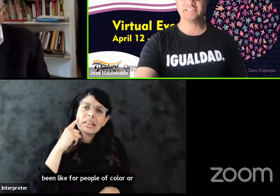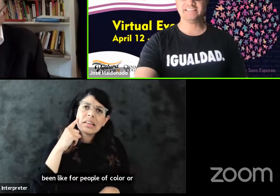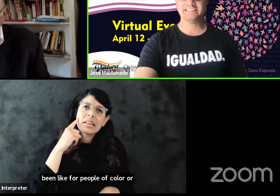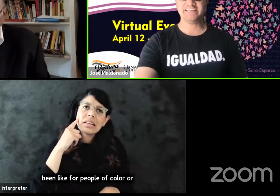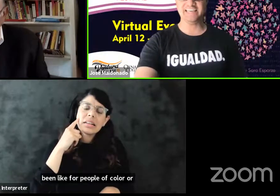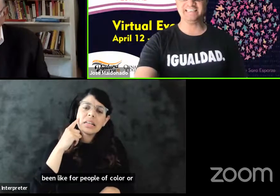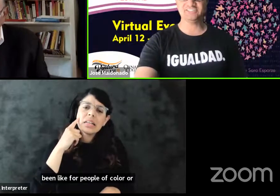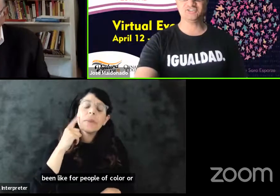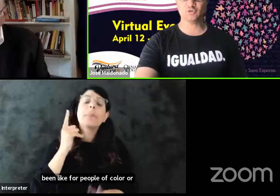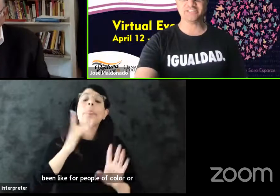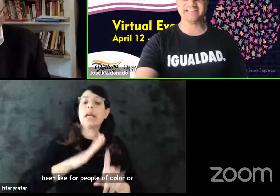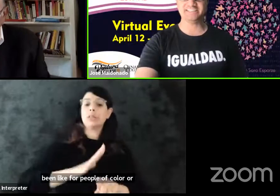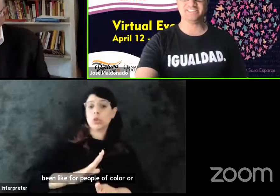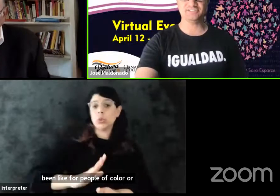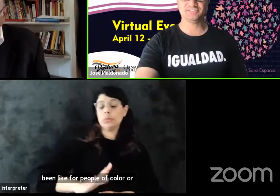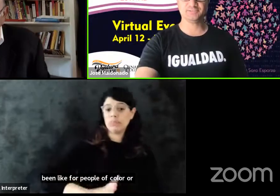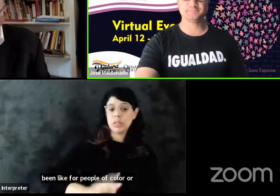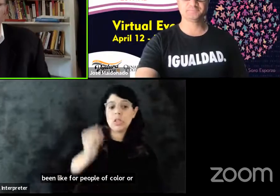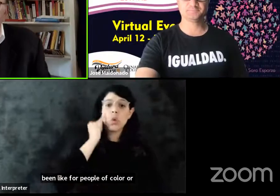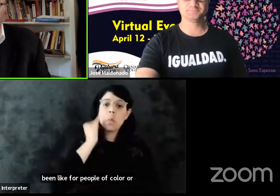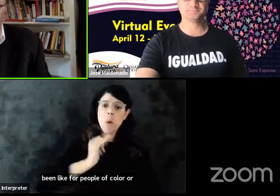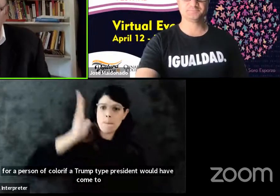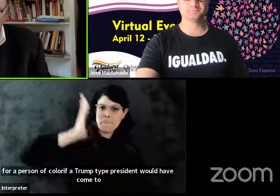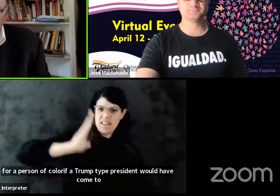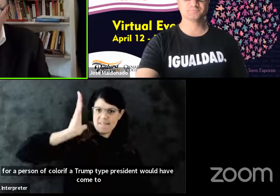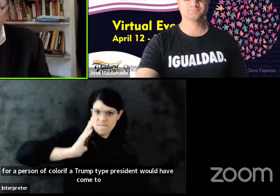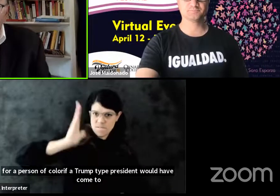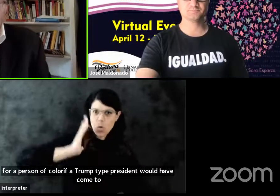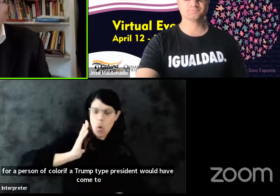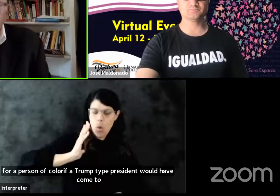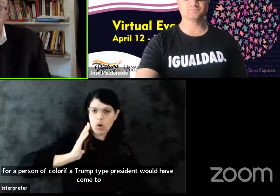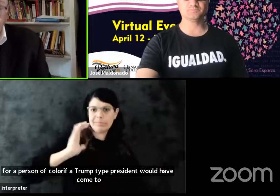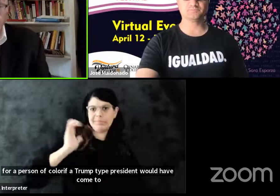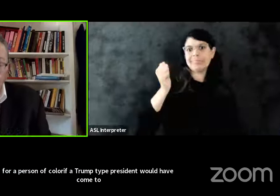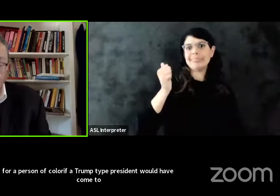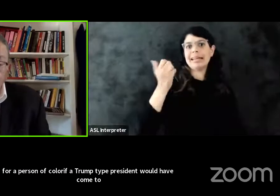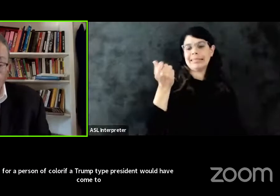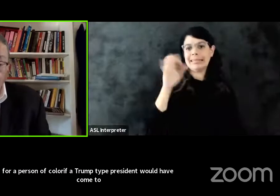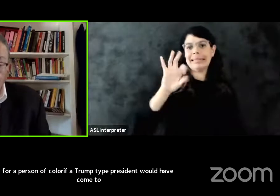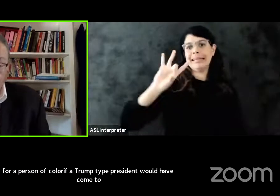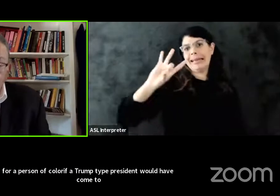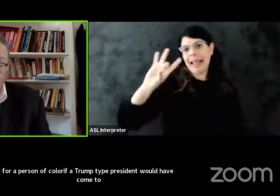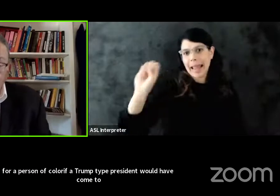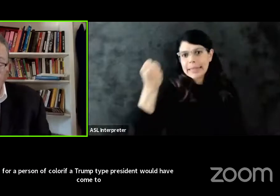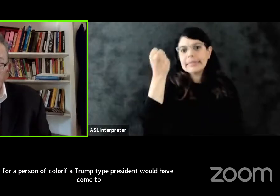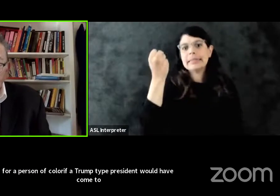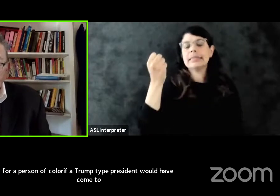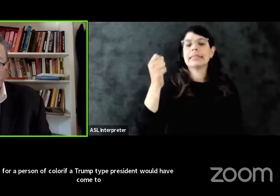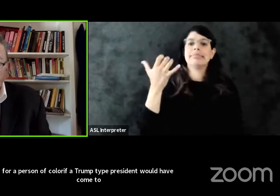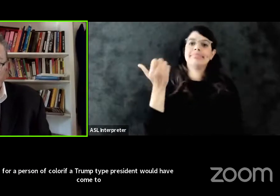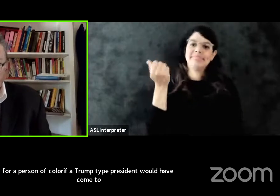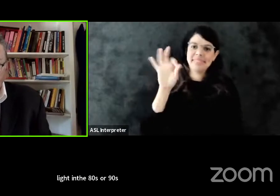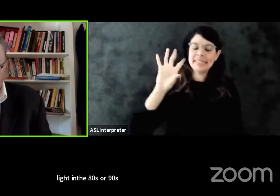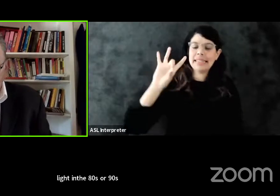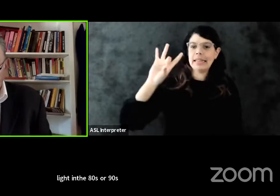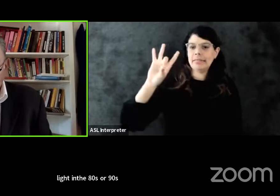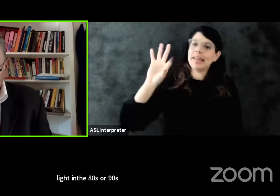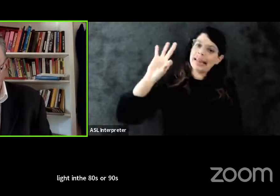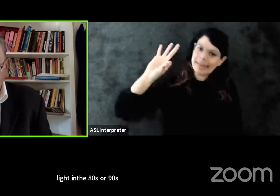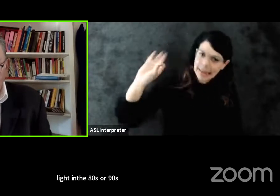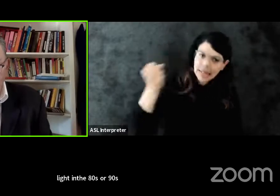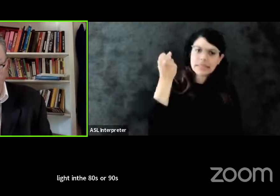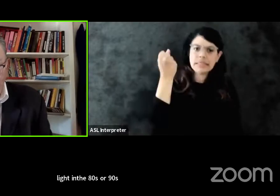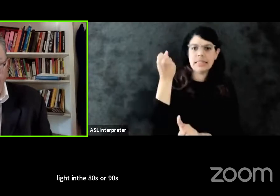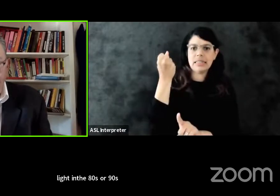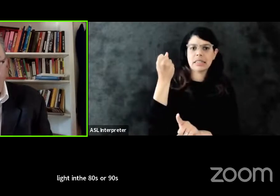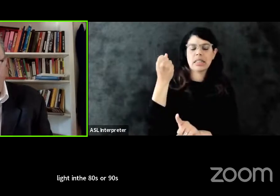come to light in the 80s or 90s? Mm-hmm. Good question. Good question. I think that it